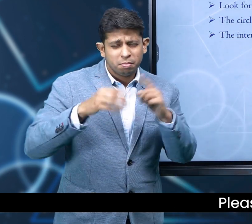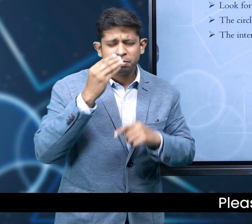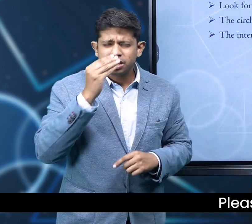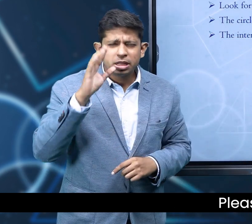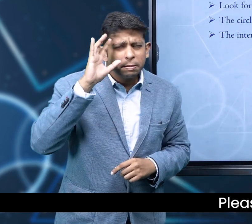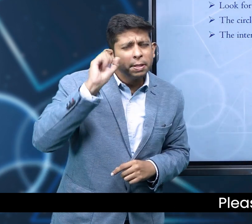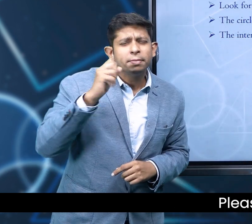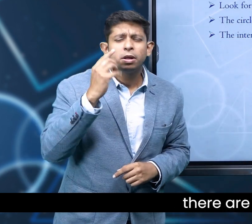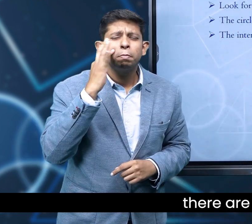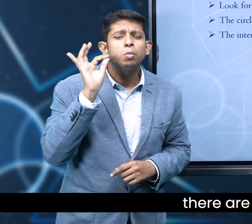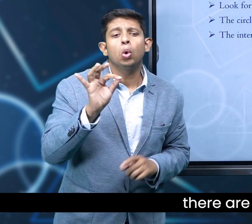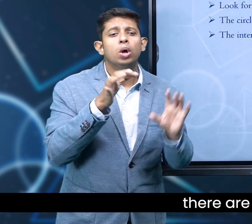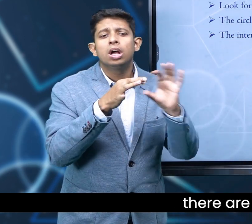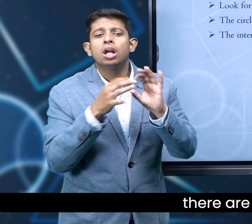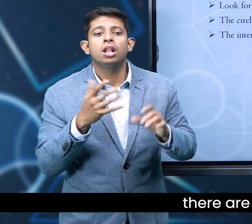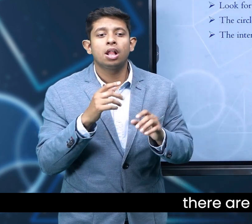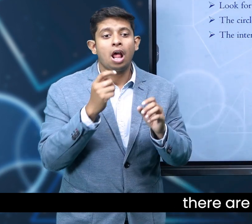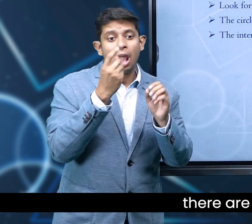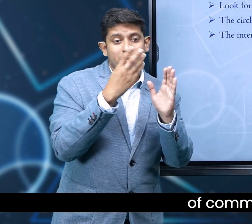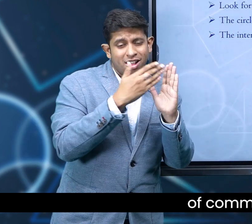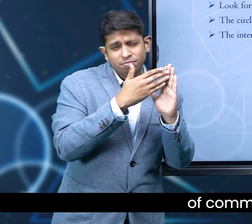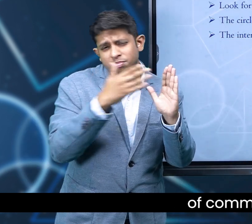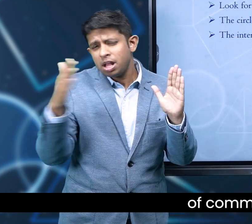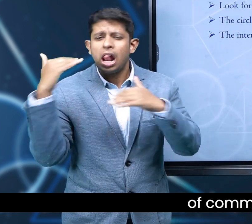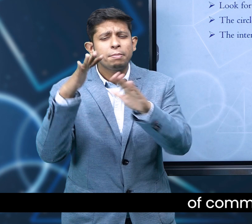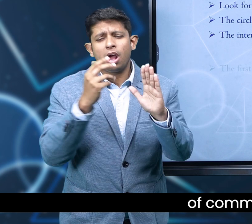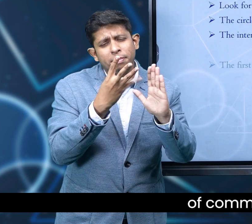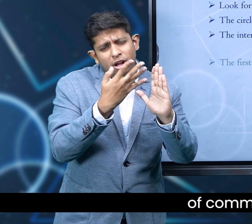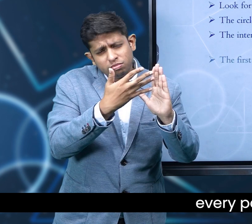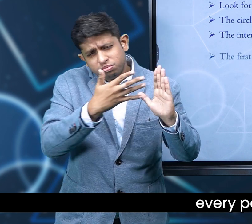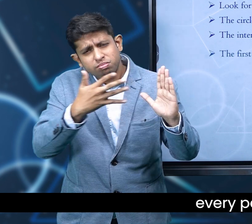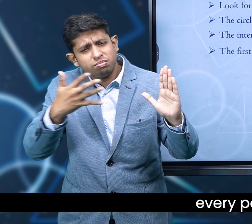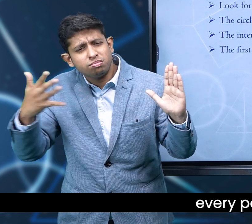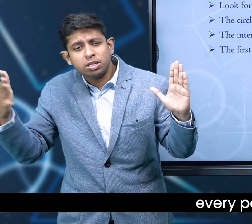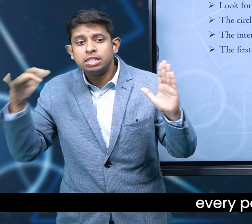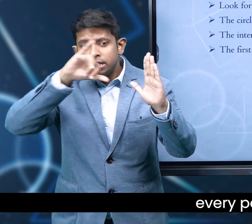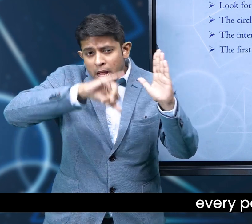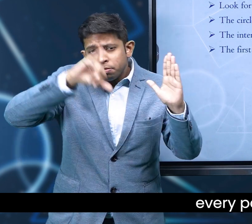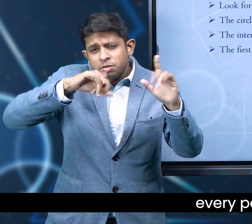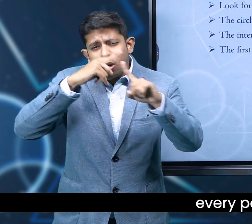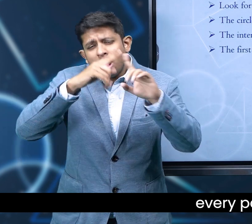Please note that there are infinite numbers of common multiples for every pair of numbers.